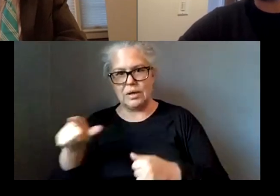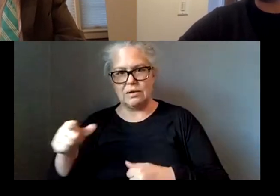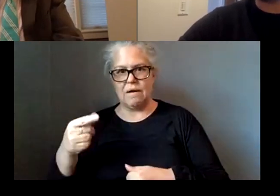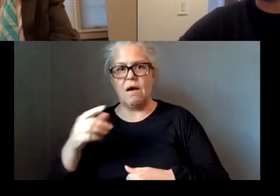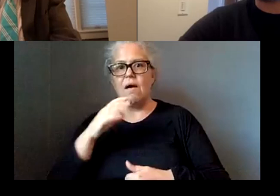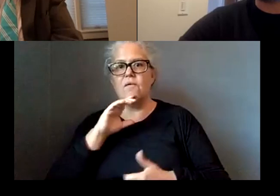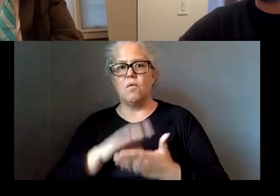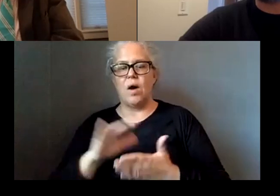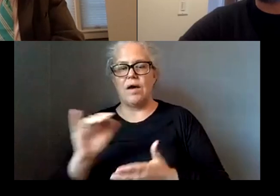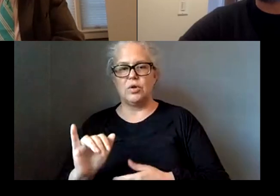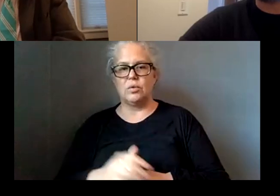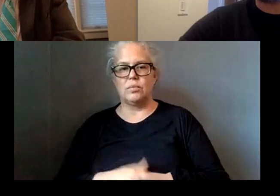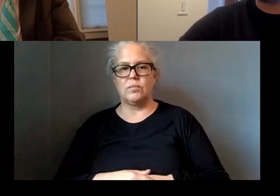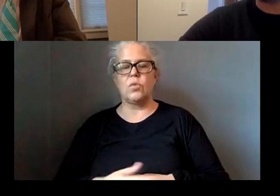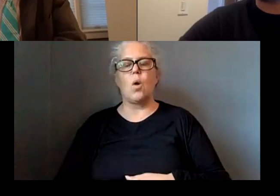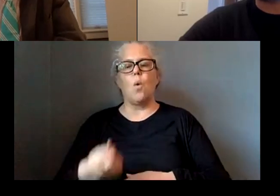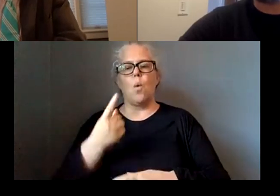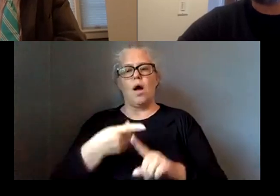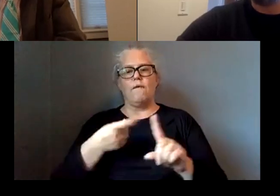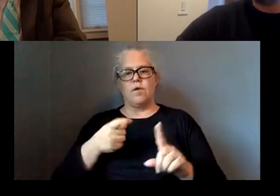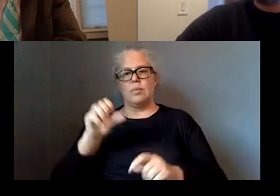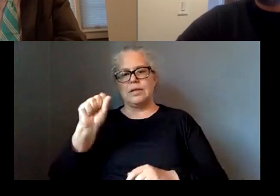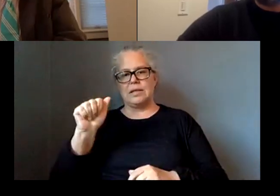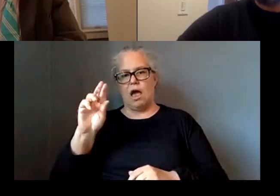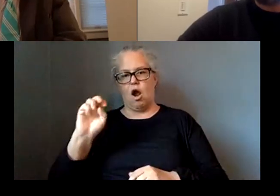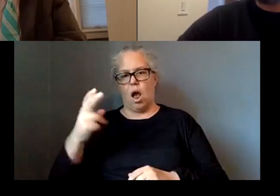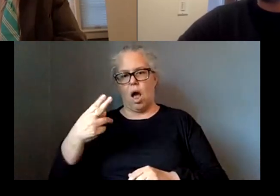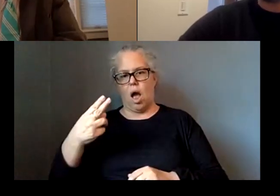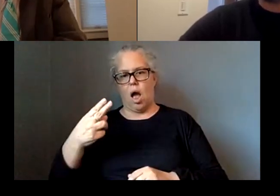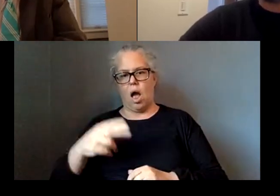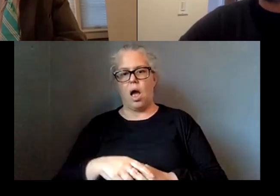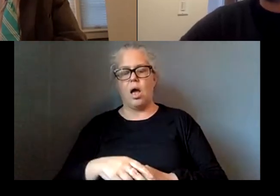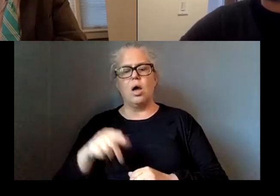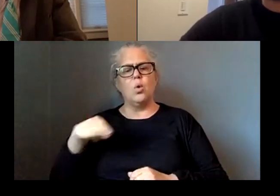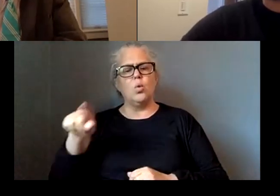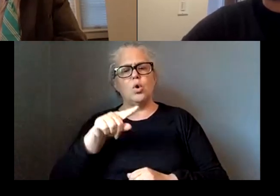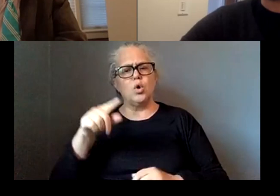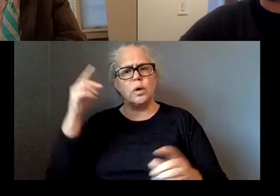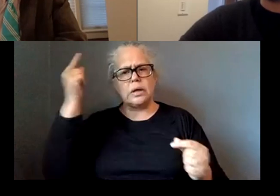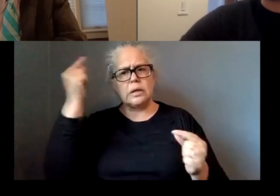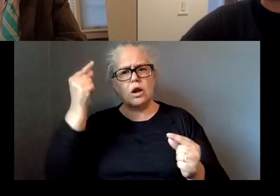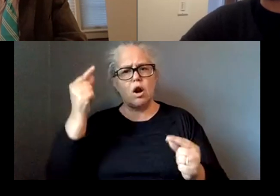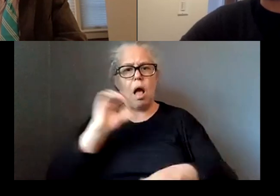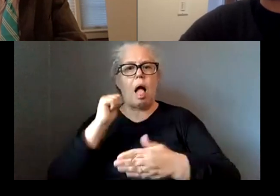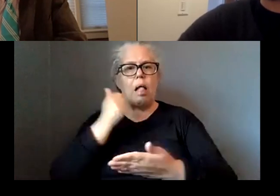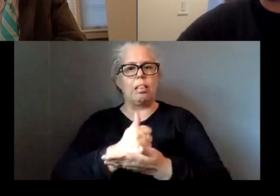questions. Oh, here's one from Sarah Contos. Would you consider an alumni trip with former students who couldn't go